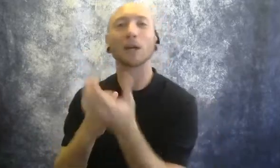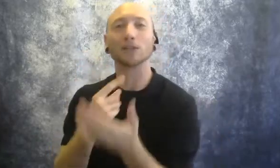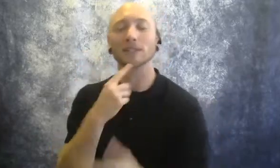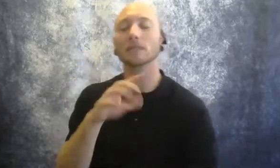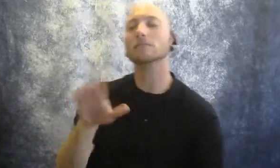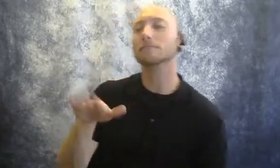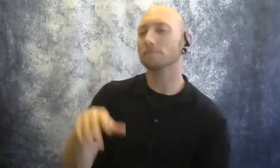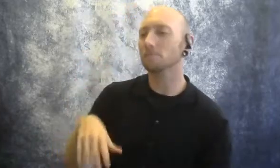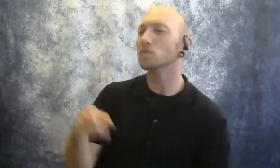"Don, you're smart.